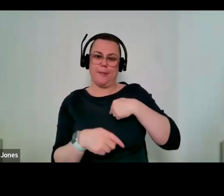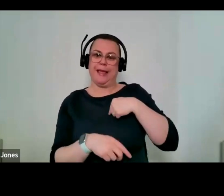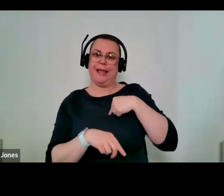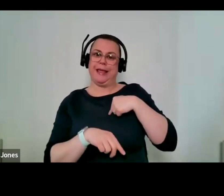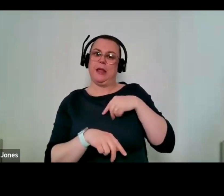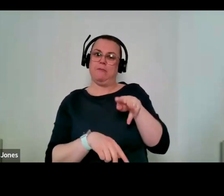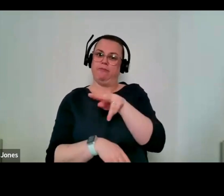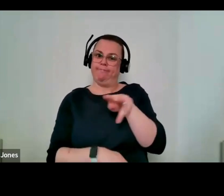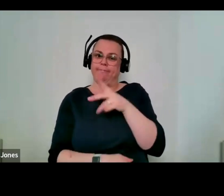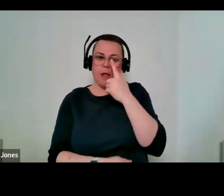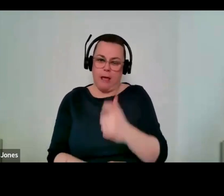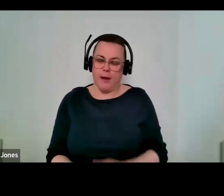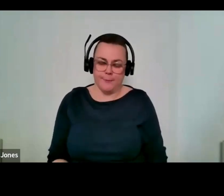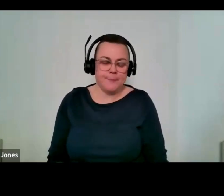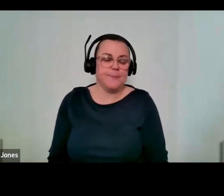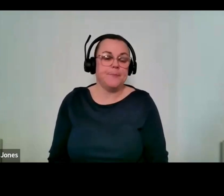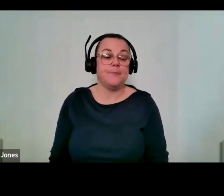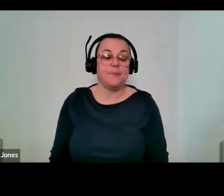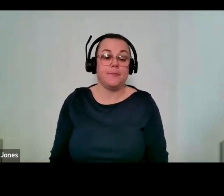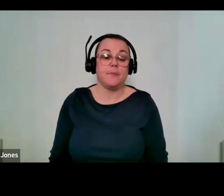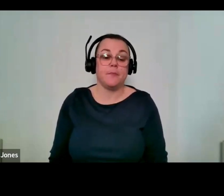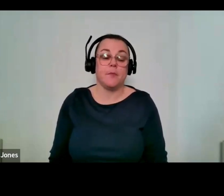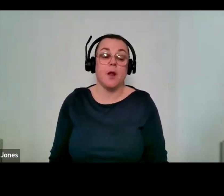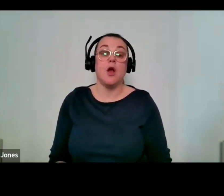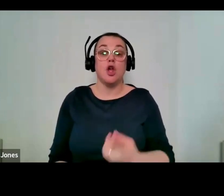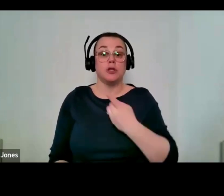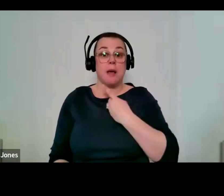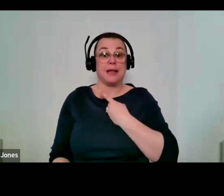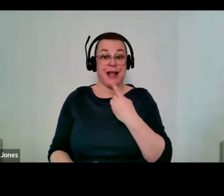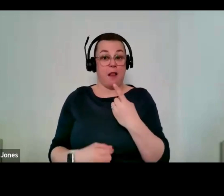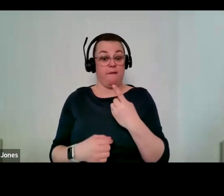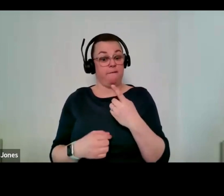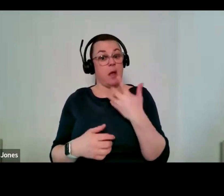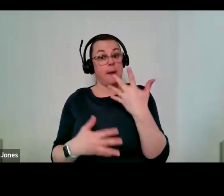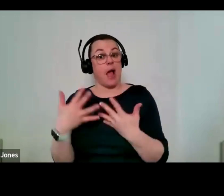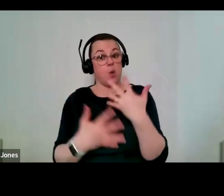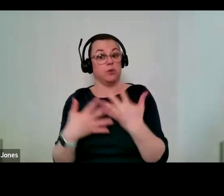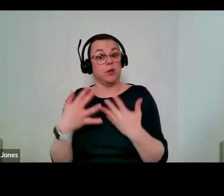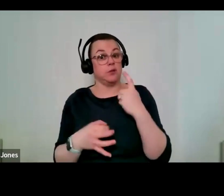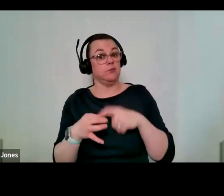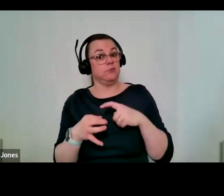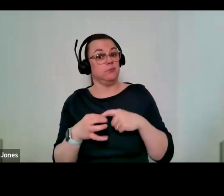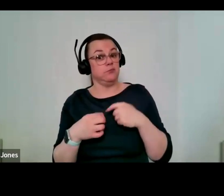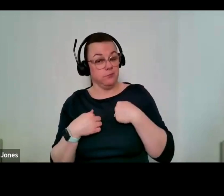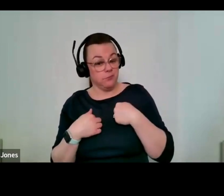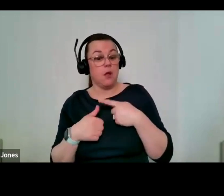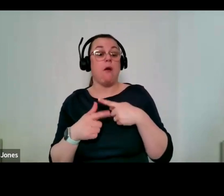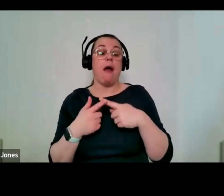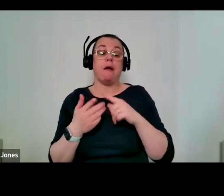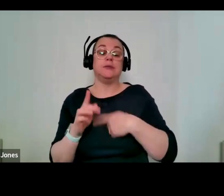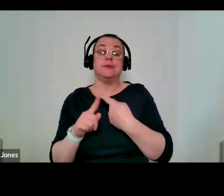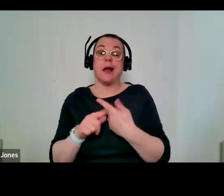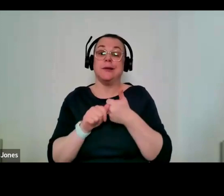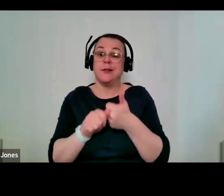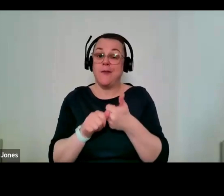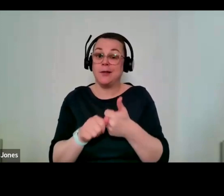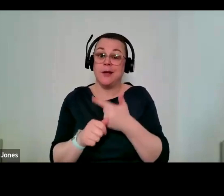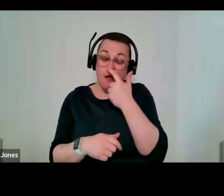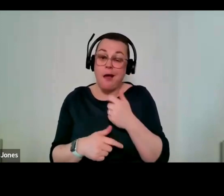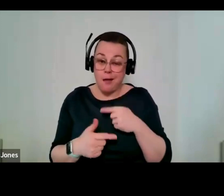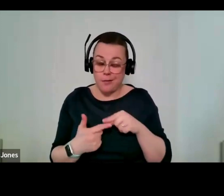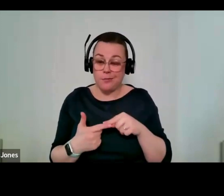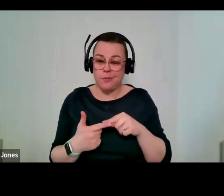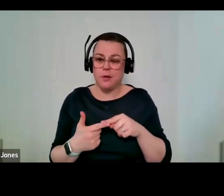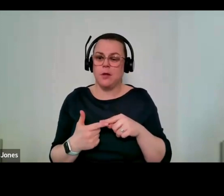saying. So I qualified as a chartered accountant and a tax advisor. I wasn't there